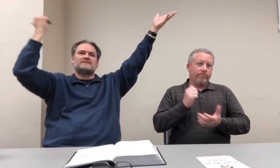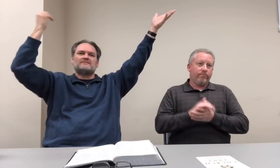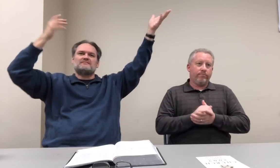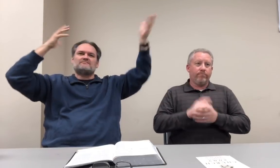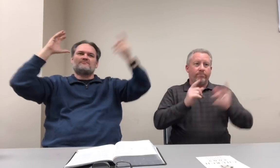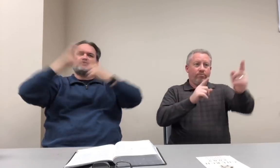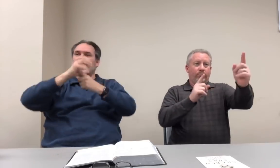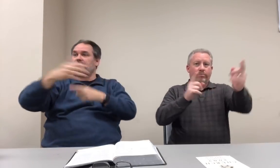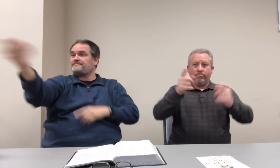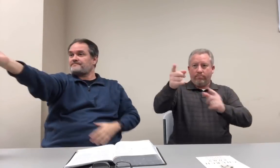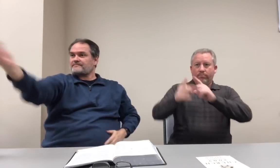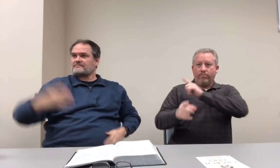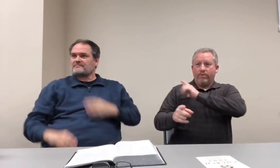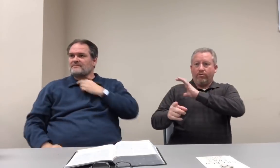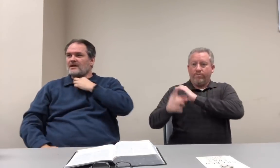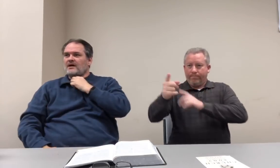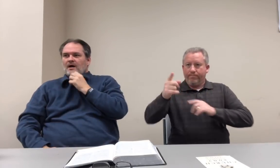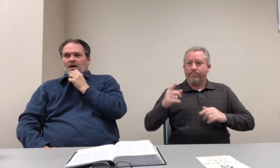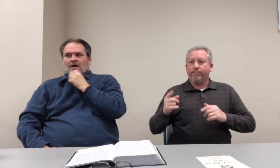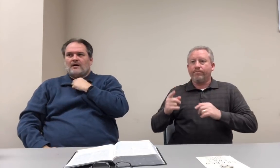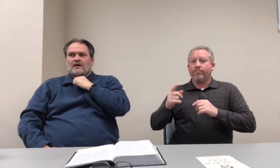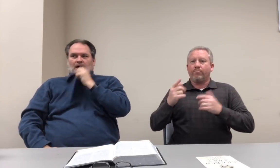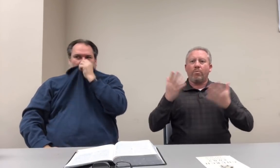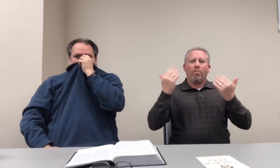At least in the way that we could.